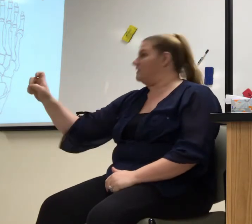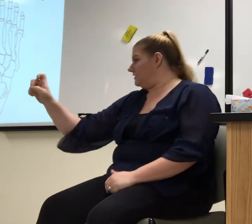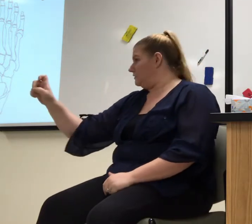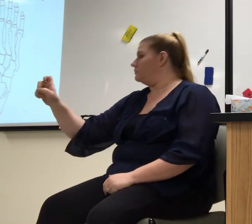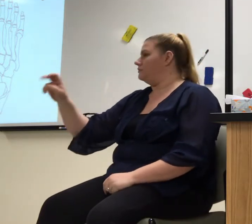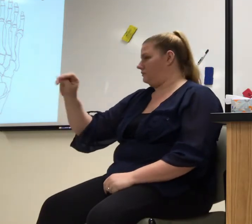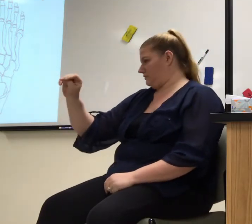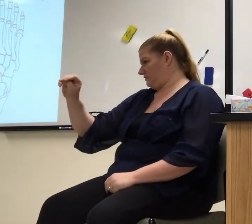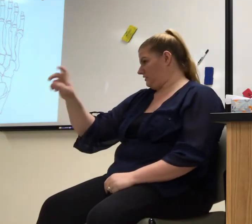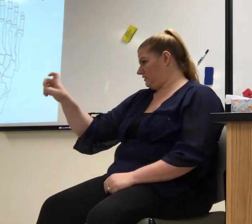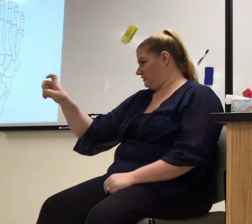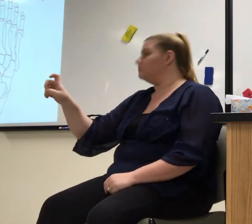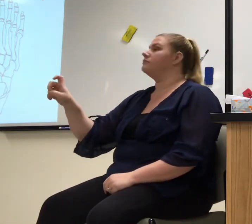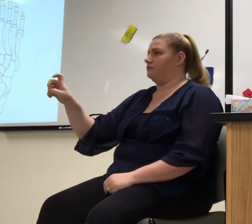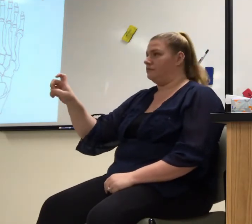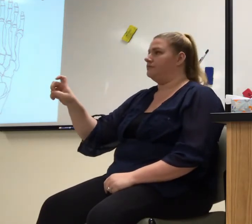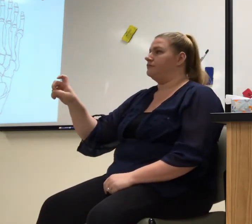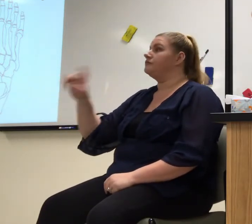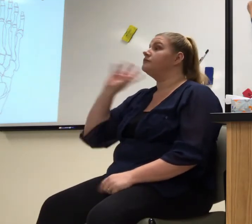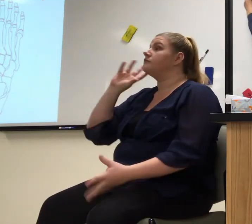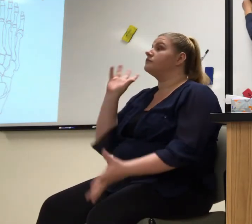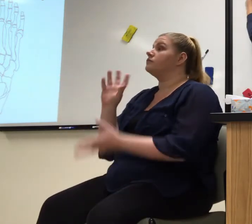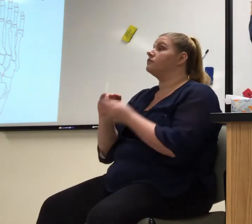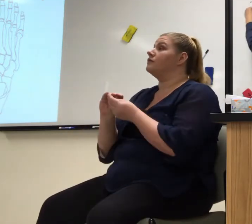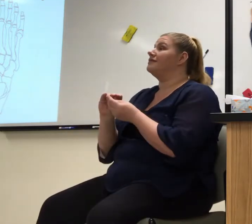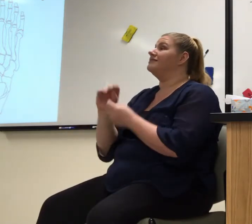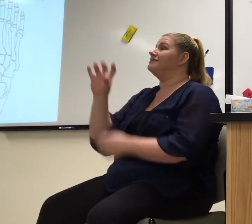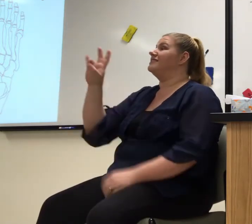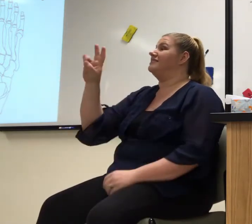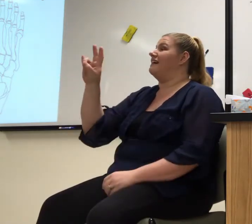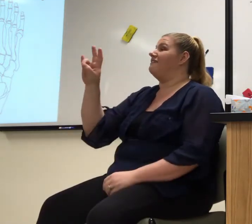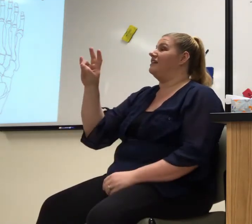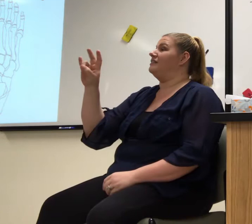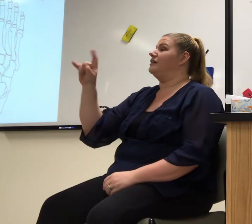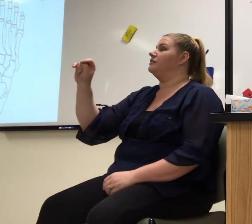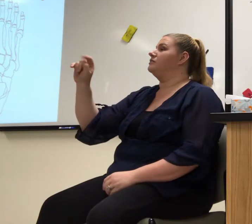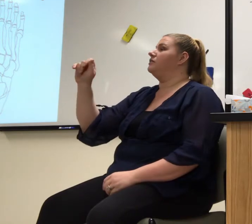posterior foot. And there are 7 tarsals.